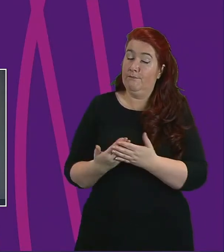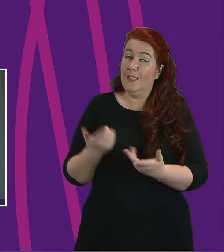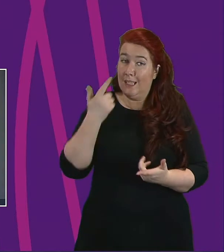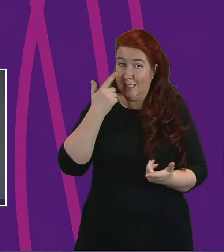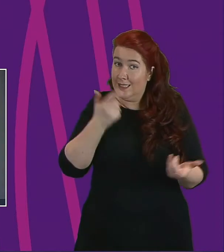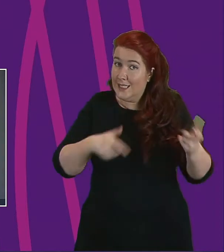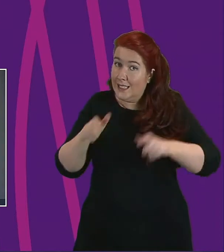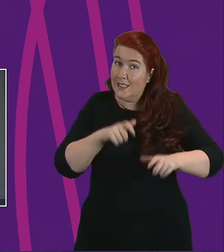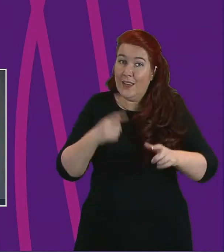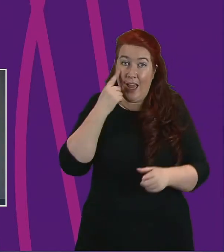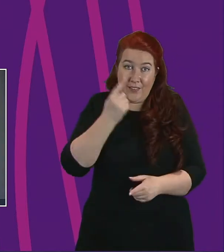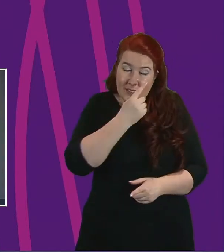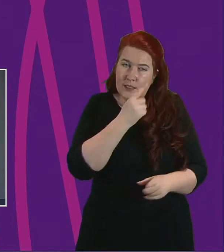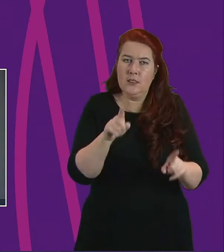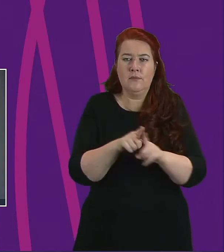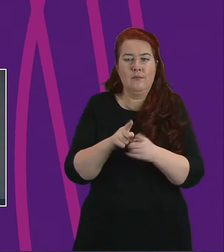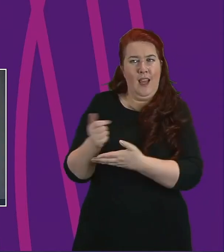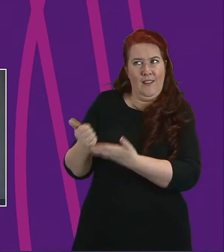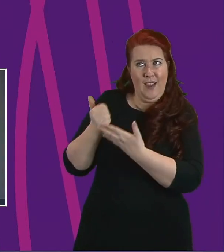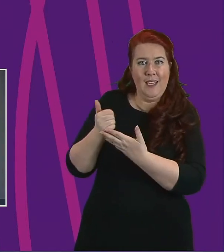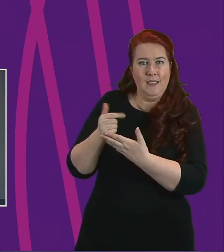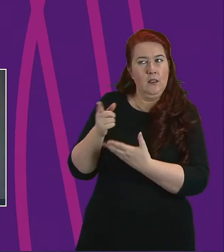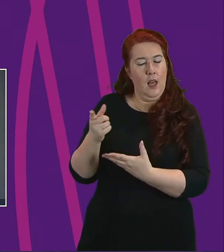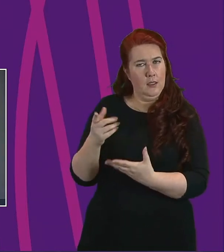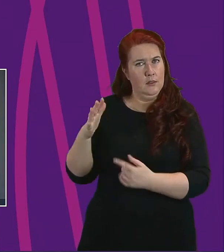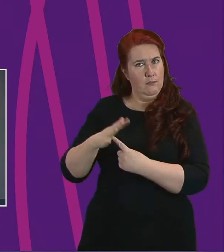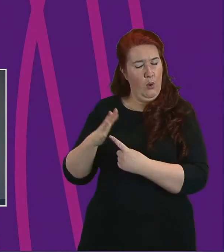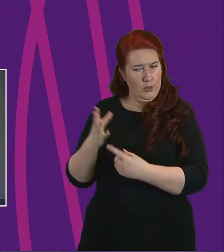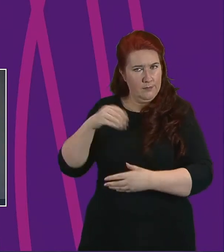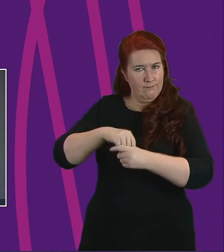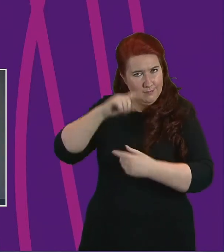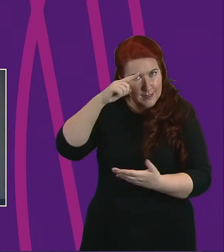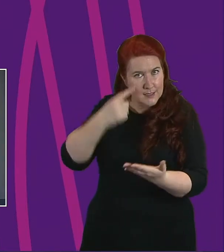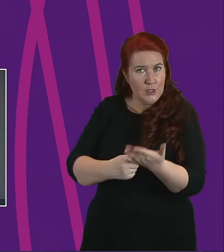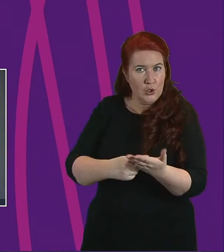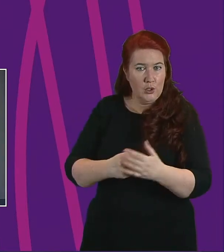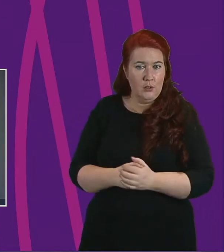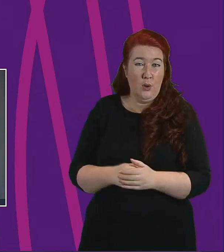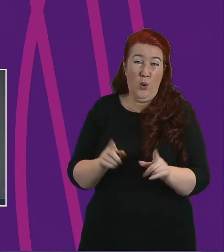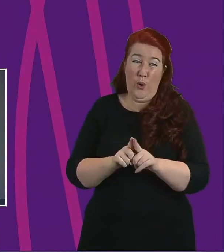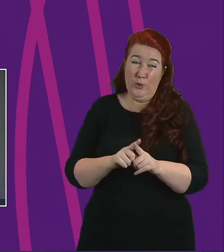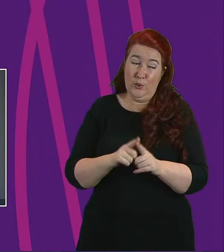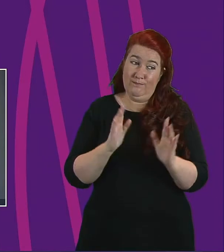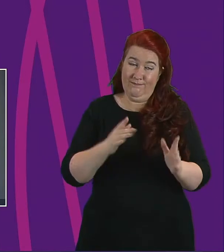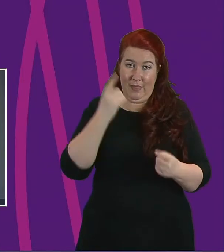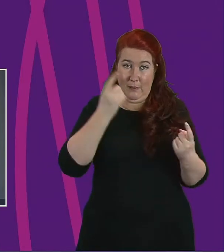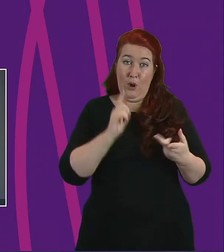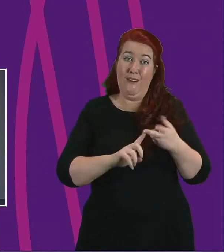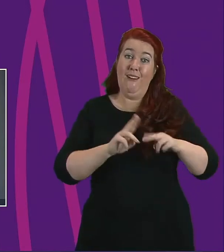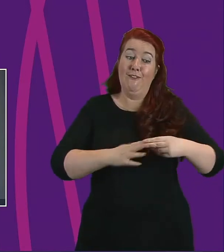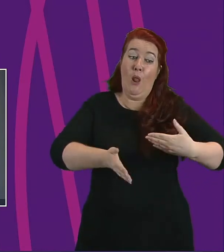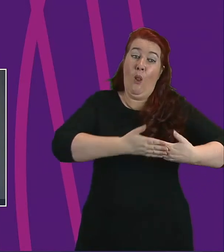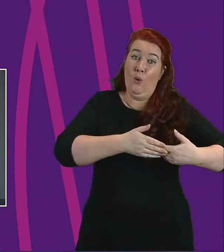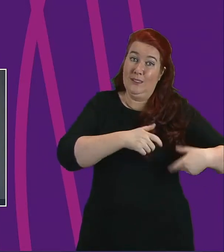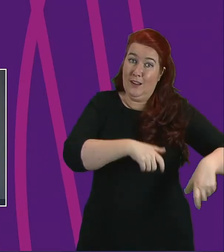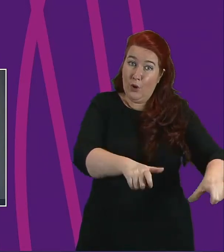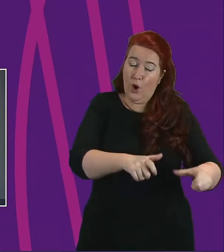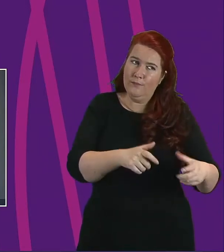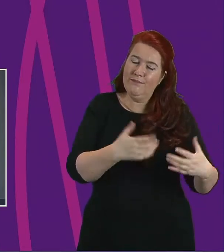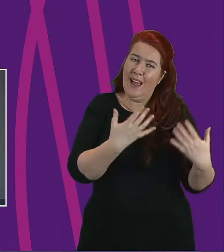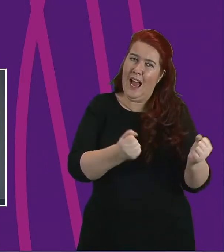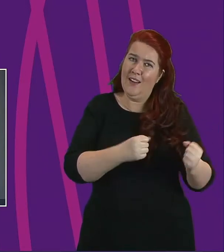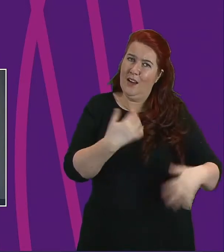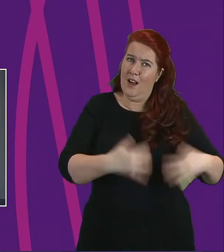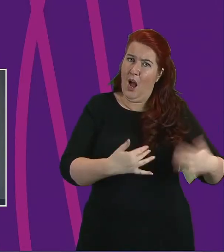an important part of that decision, alongside consideration of the other harms caused by ongoing restrictions.